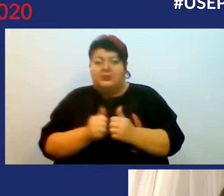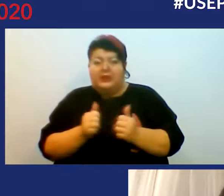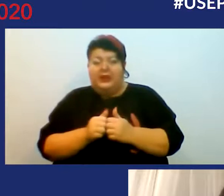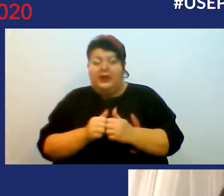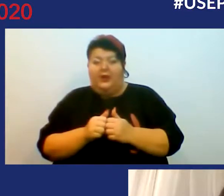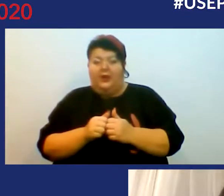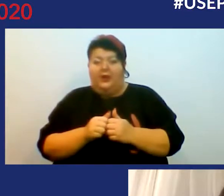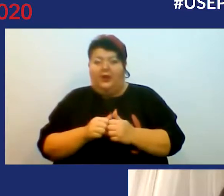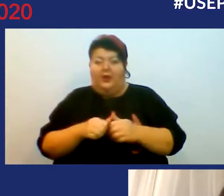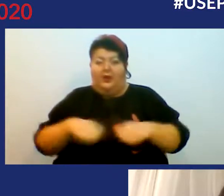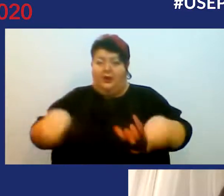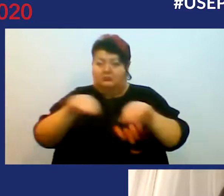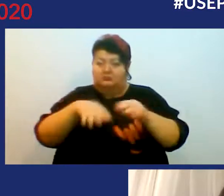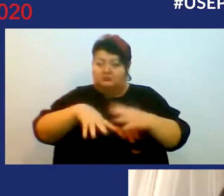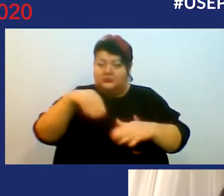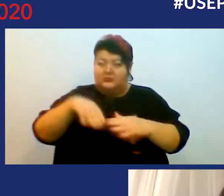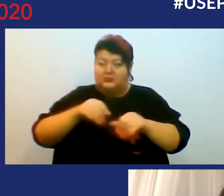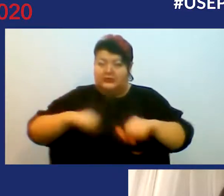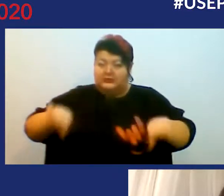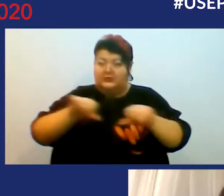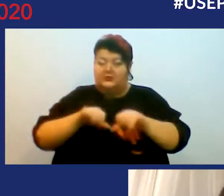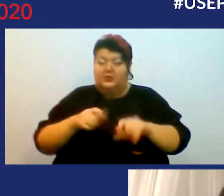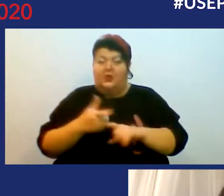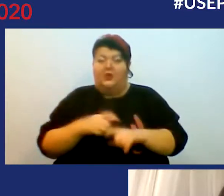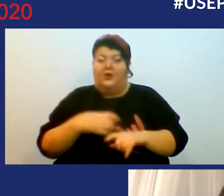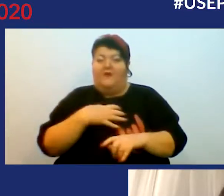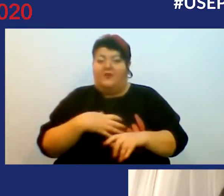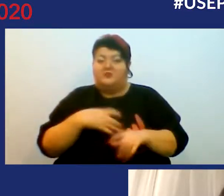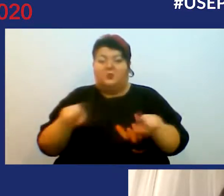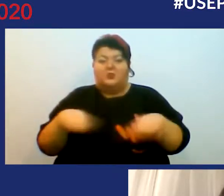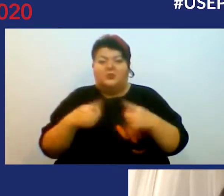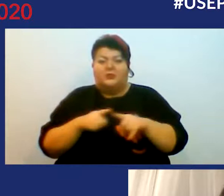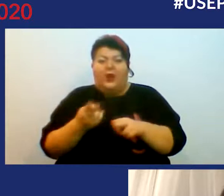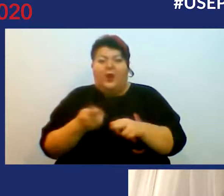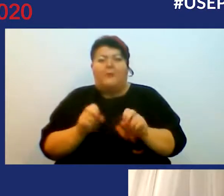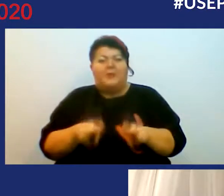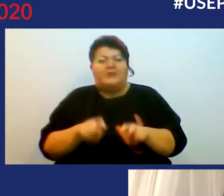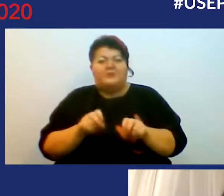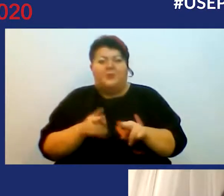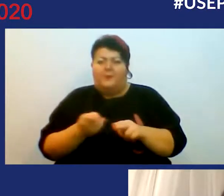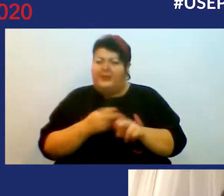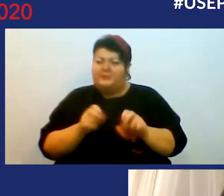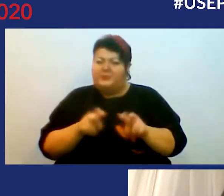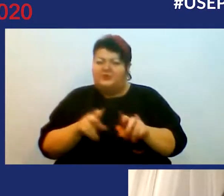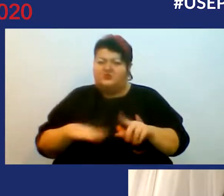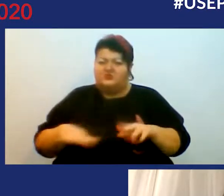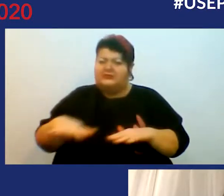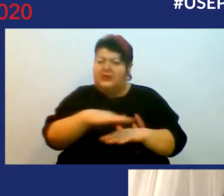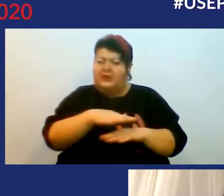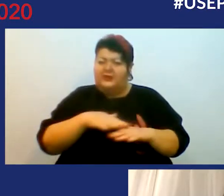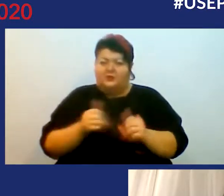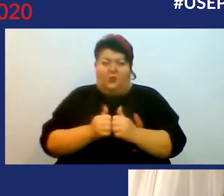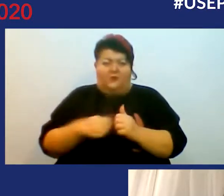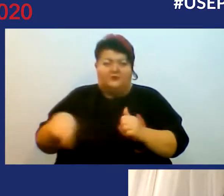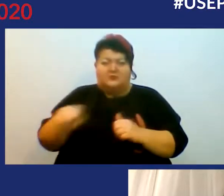and creating a safe media environment, we'll need to continue to look at beyond even today in this election. Yeah, Sarah,